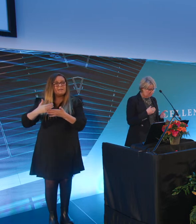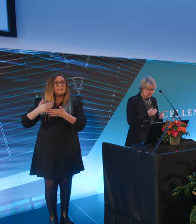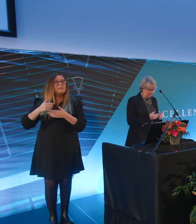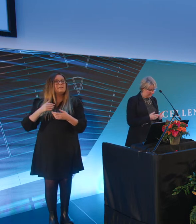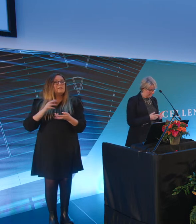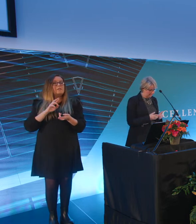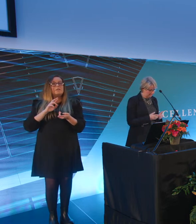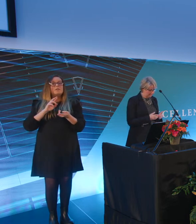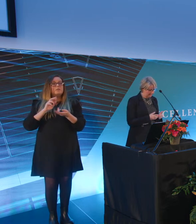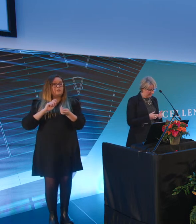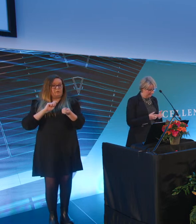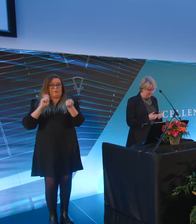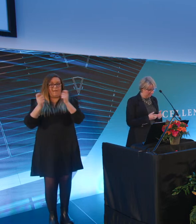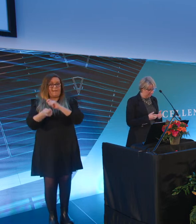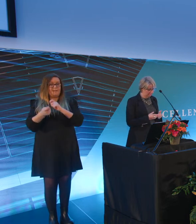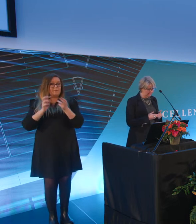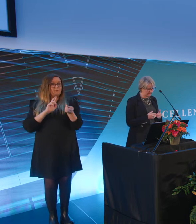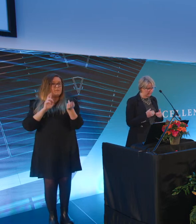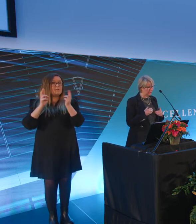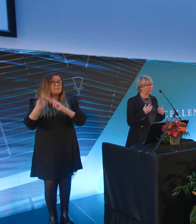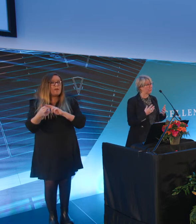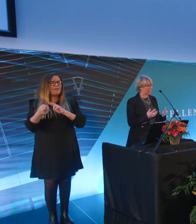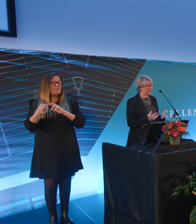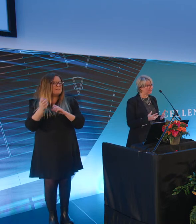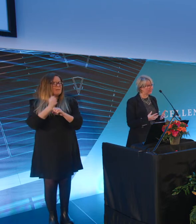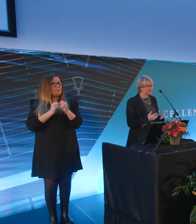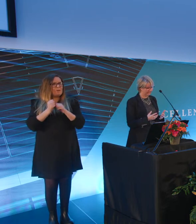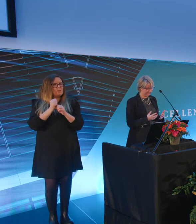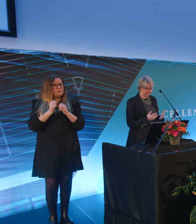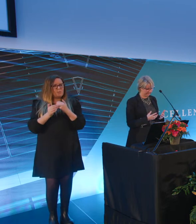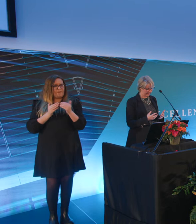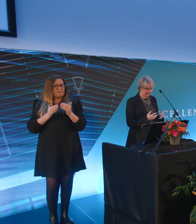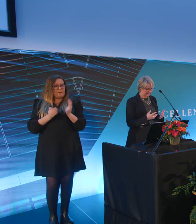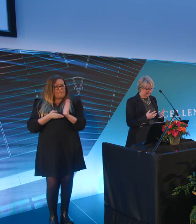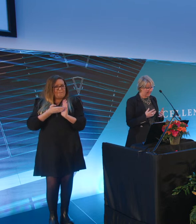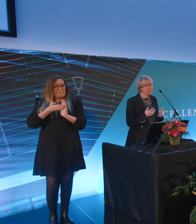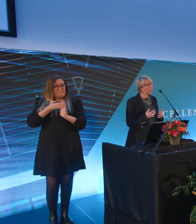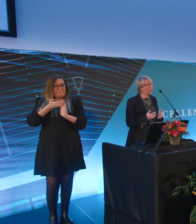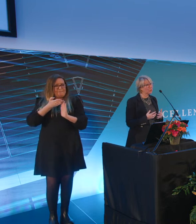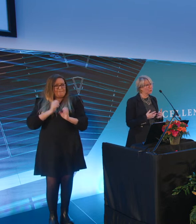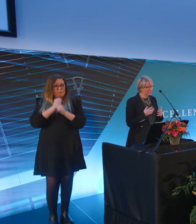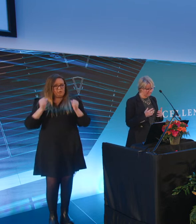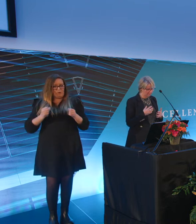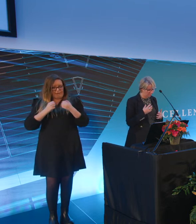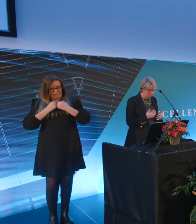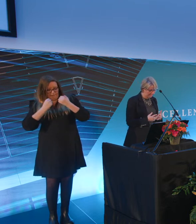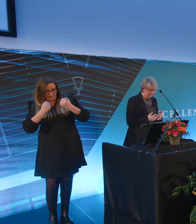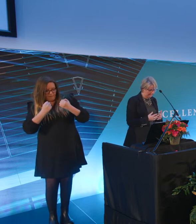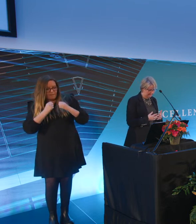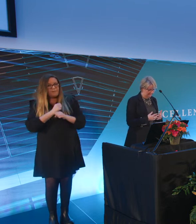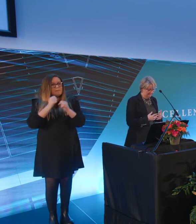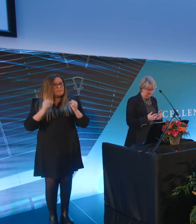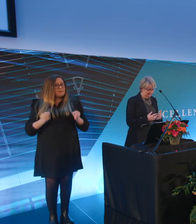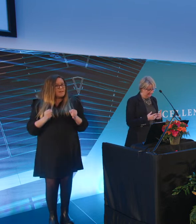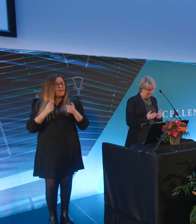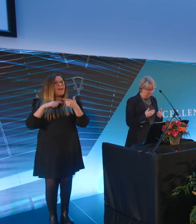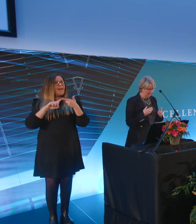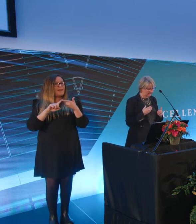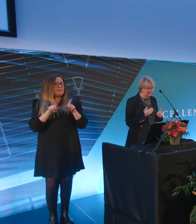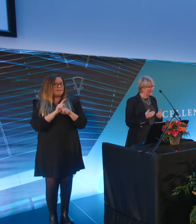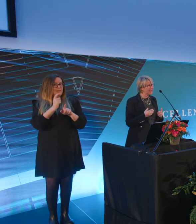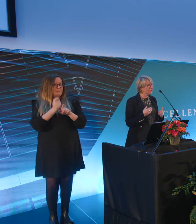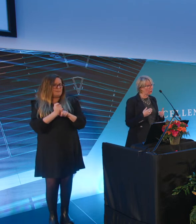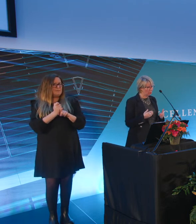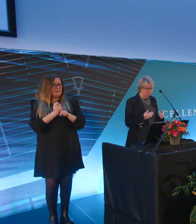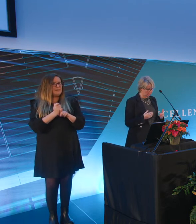Responding to change is about building on our strengths and also importantly